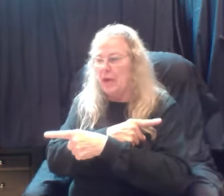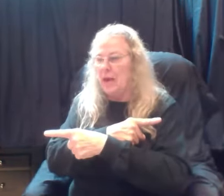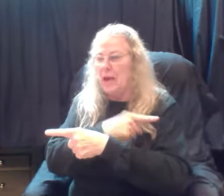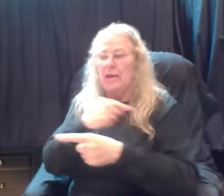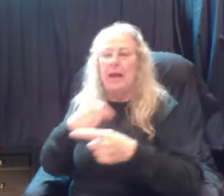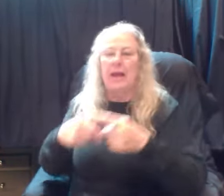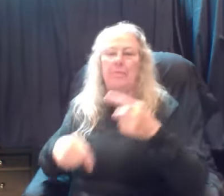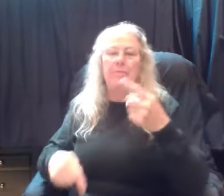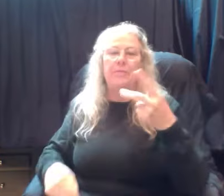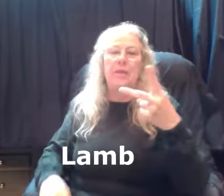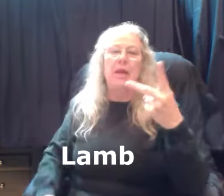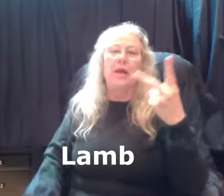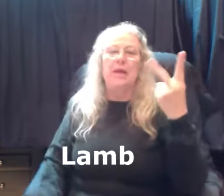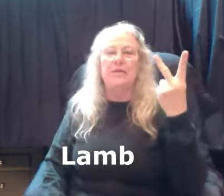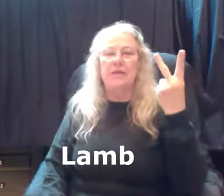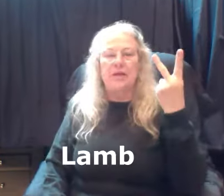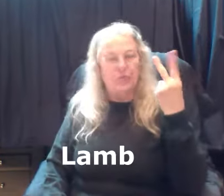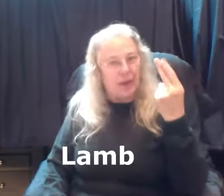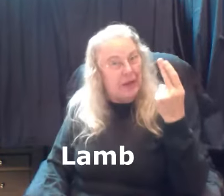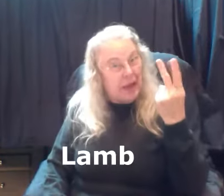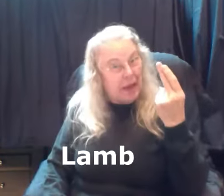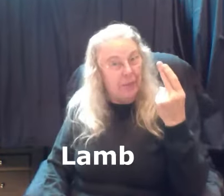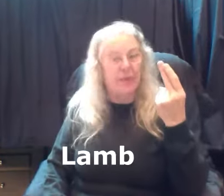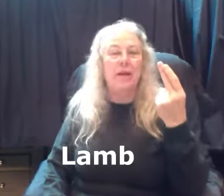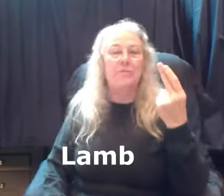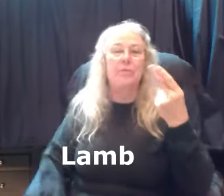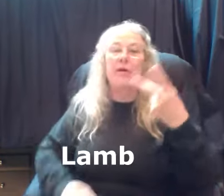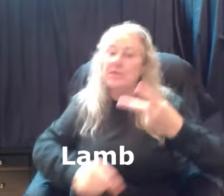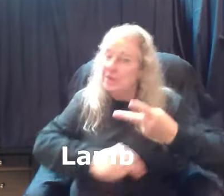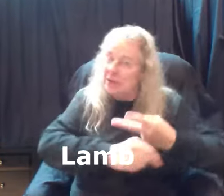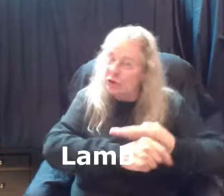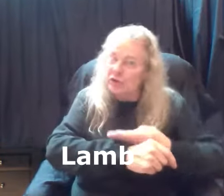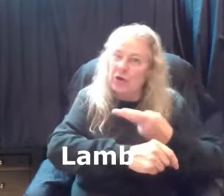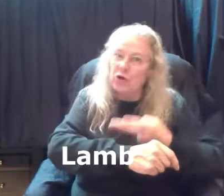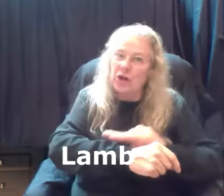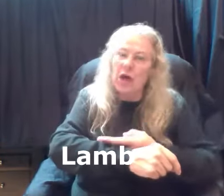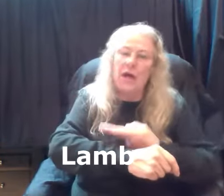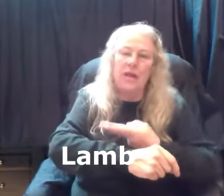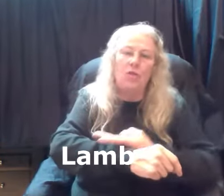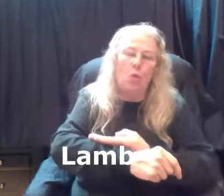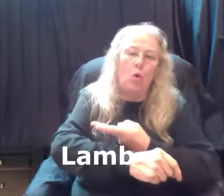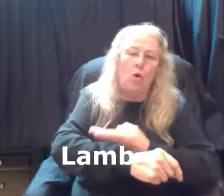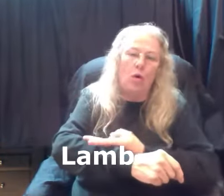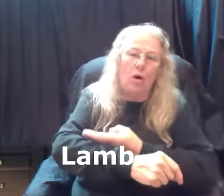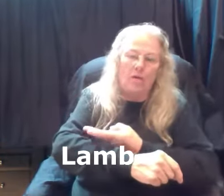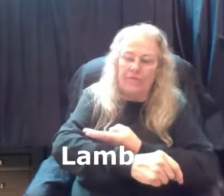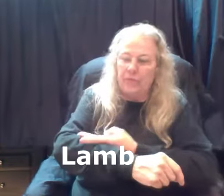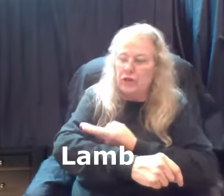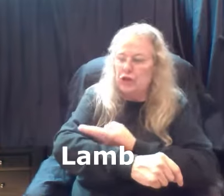Lamb. It's like your dominant hand becomes a pair of scissors and you're cutting the wool off from the sheep.